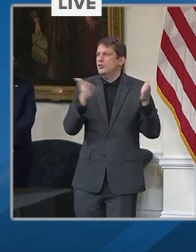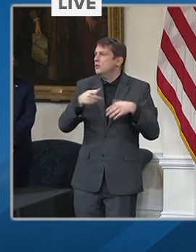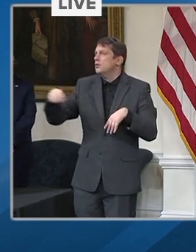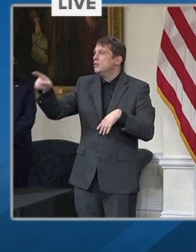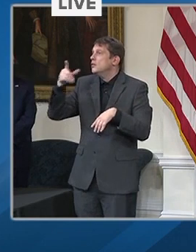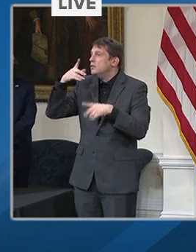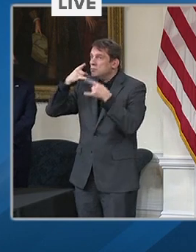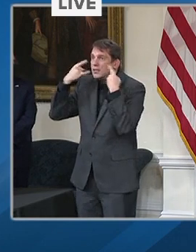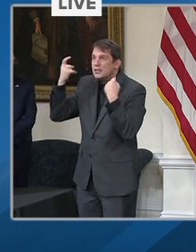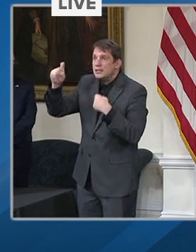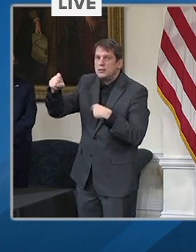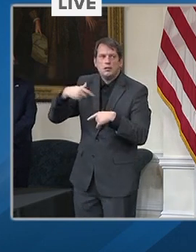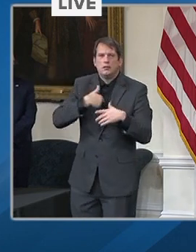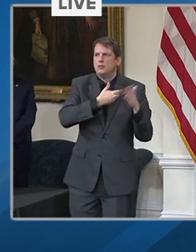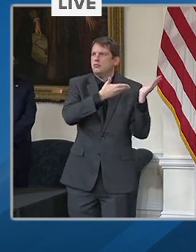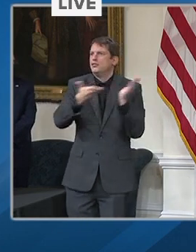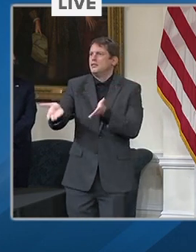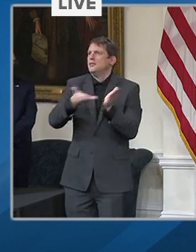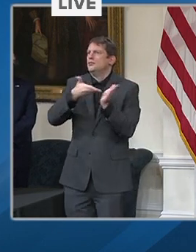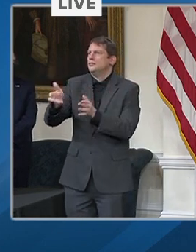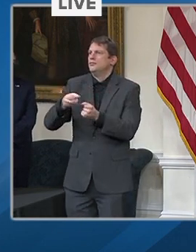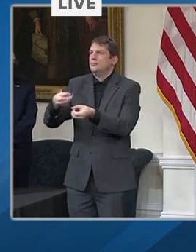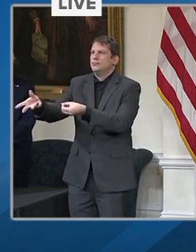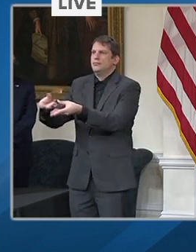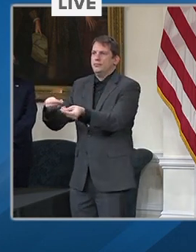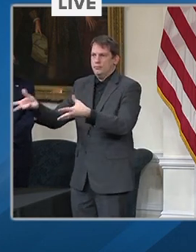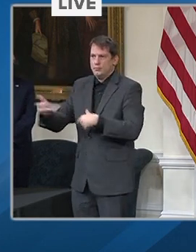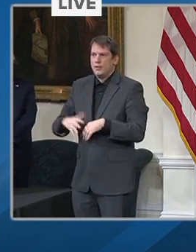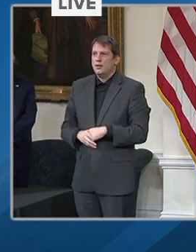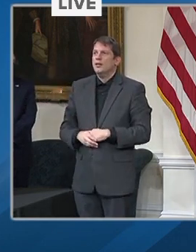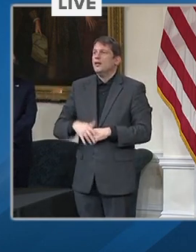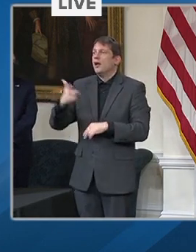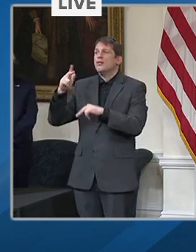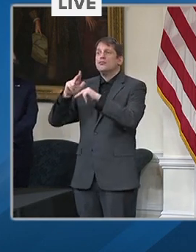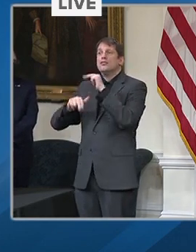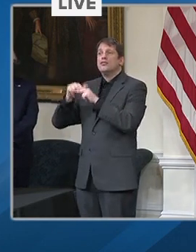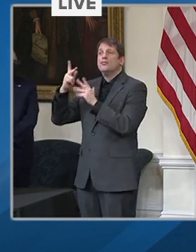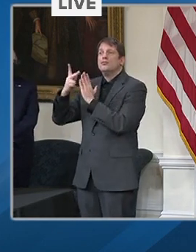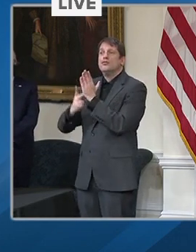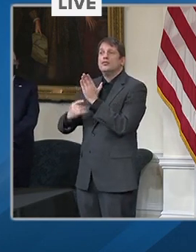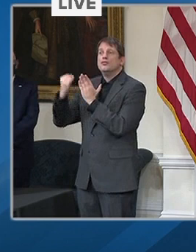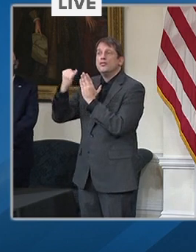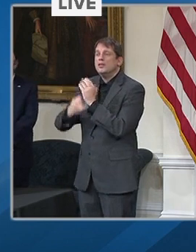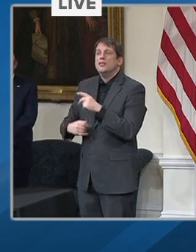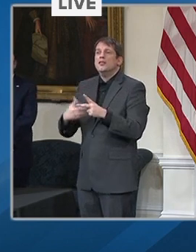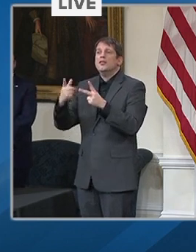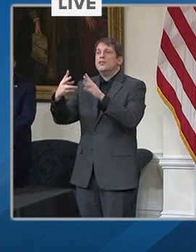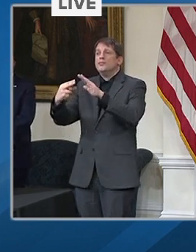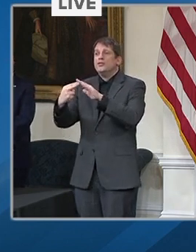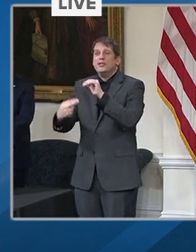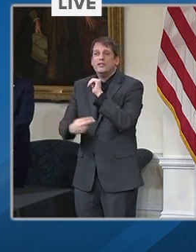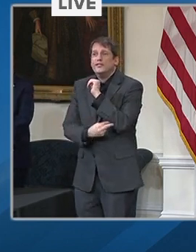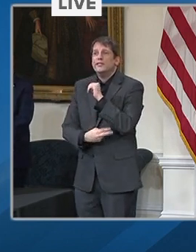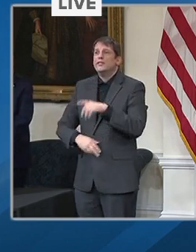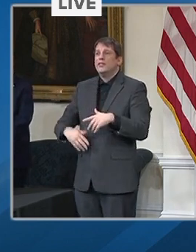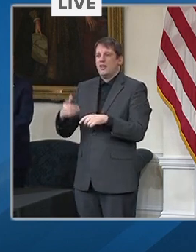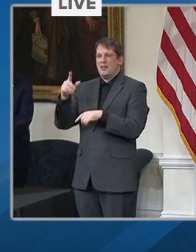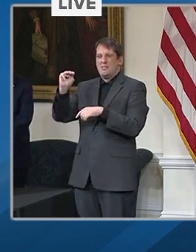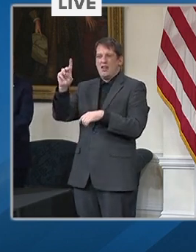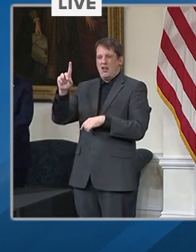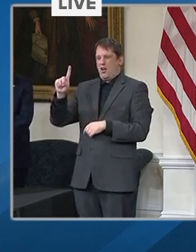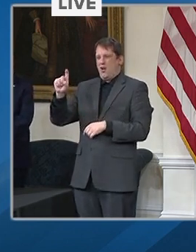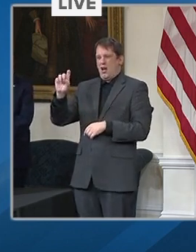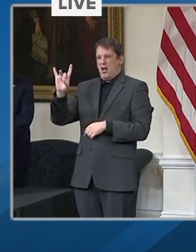completed some construction projects like Watkins Mill Road. We started the Nice Middleton Bridge, Maryland 180 in Frederick. We transport